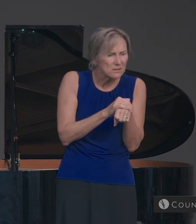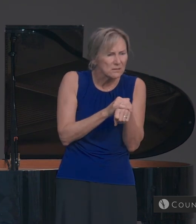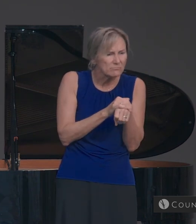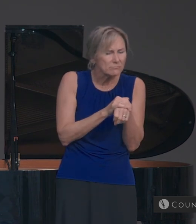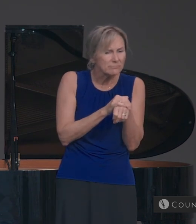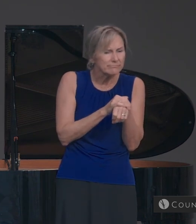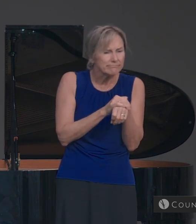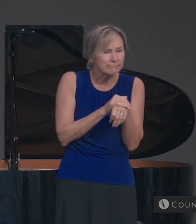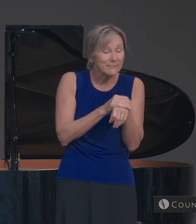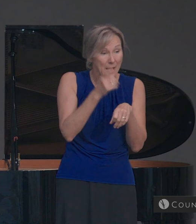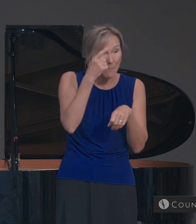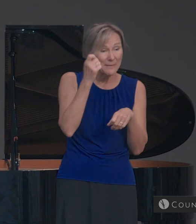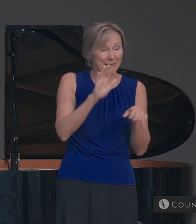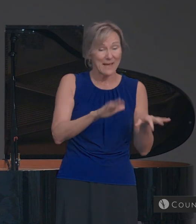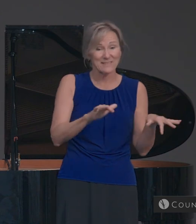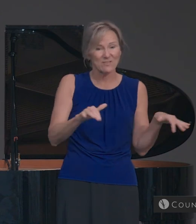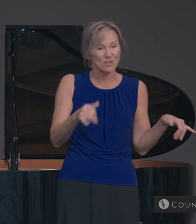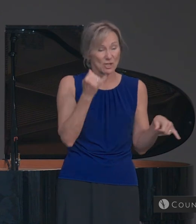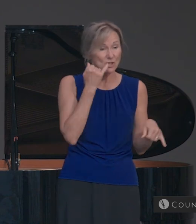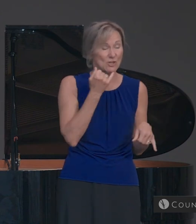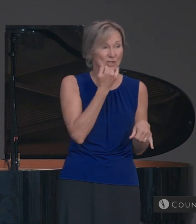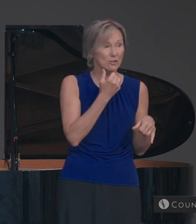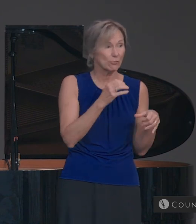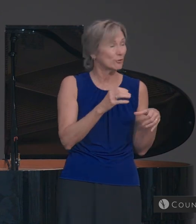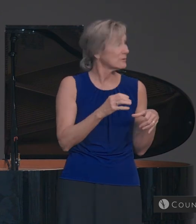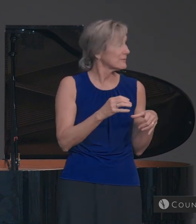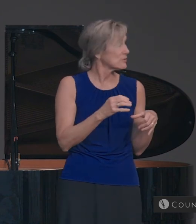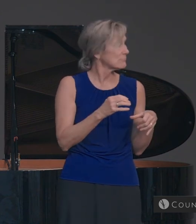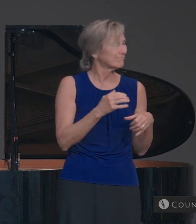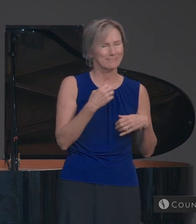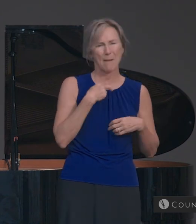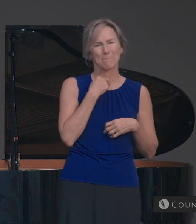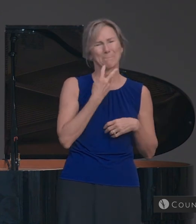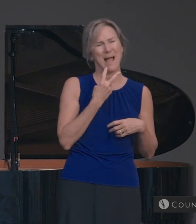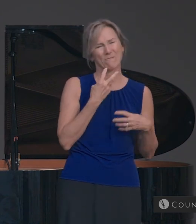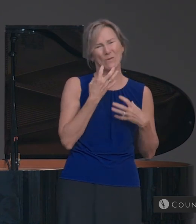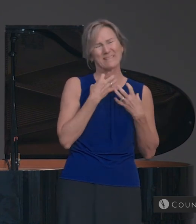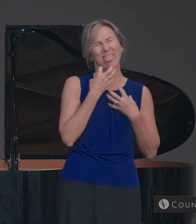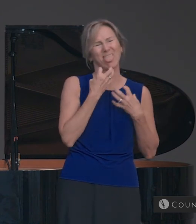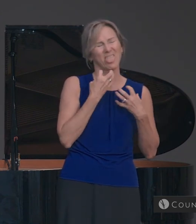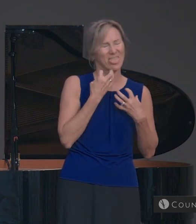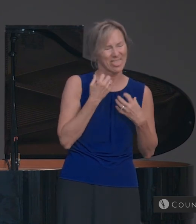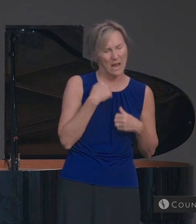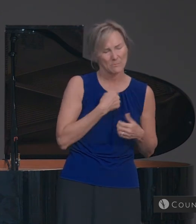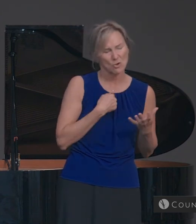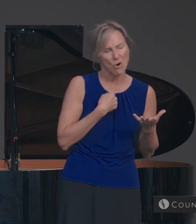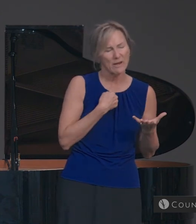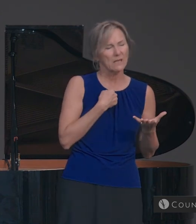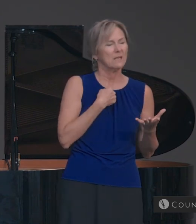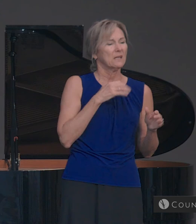you into exile. I'm sorry, that's bothering you. It bothers me too. I wish it didn't happen.